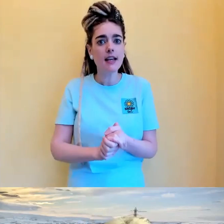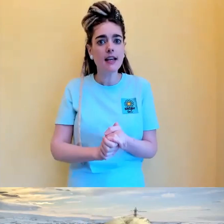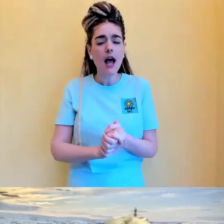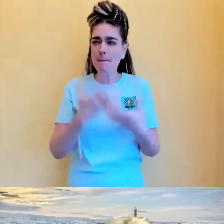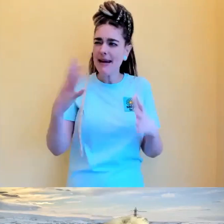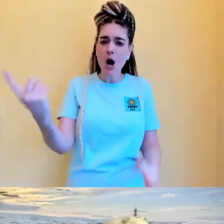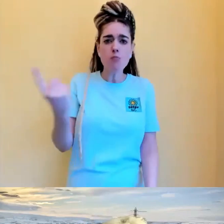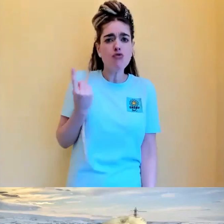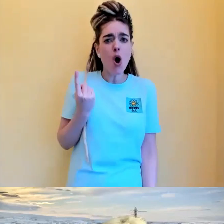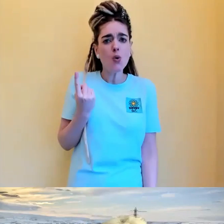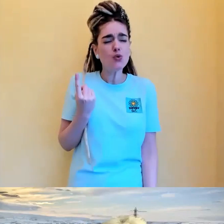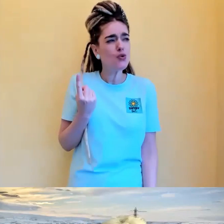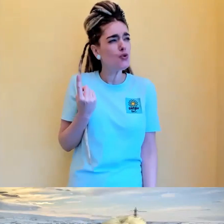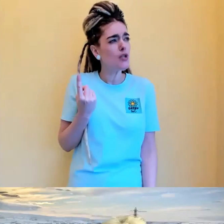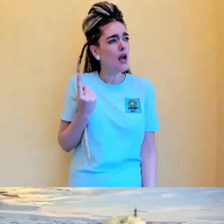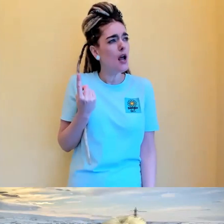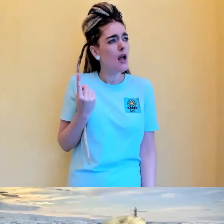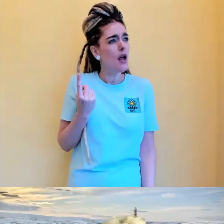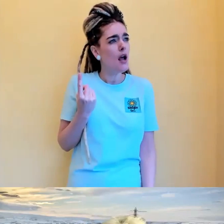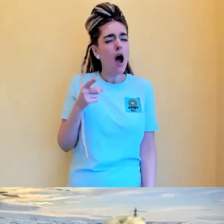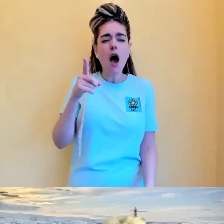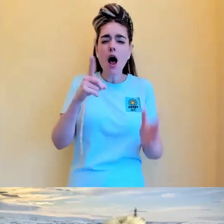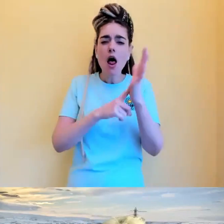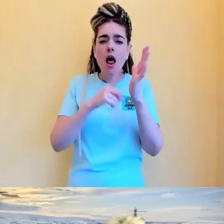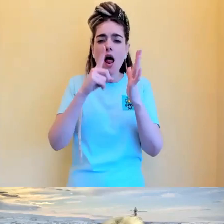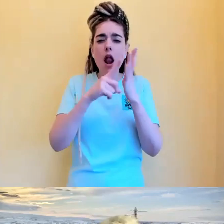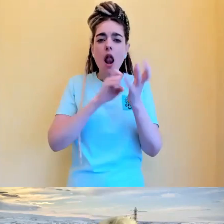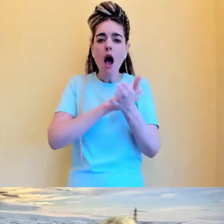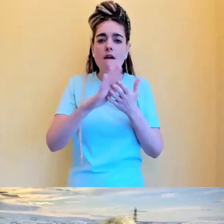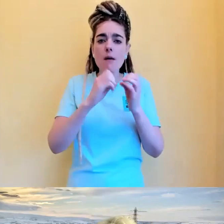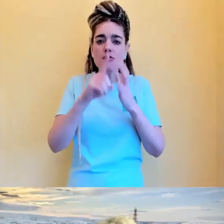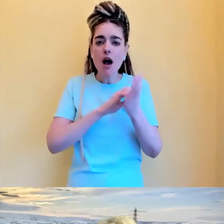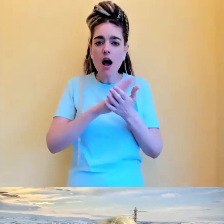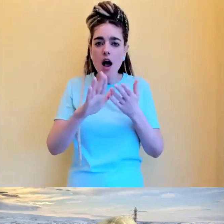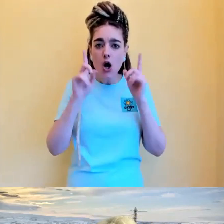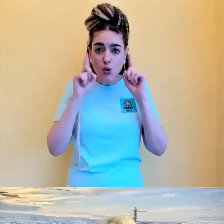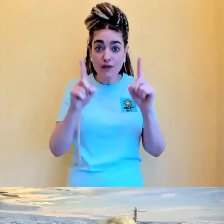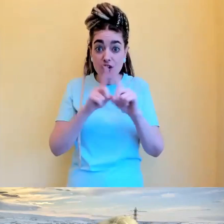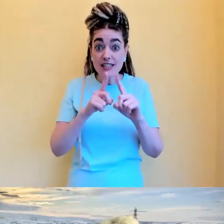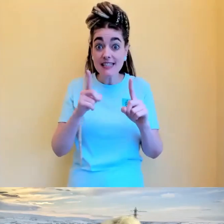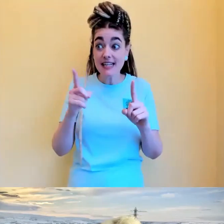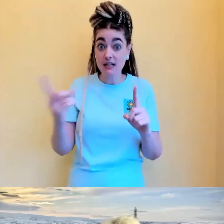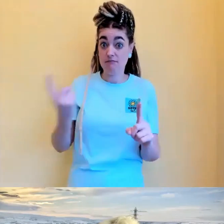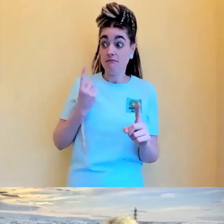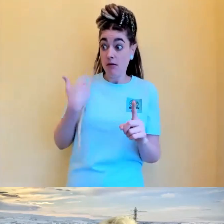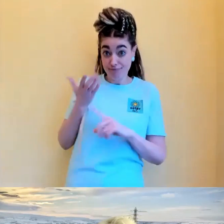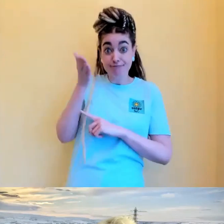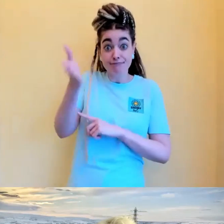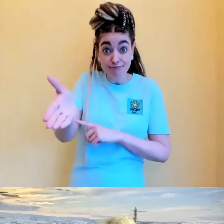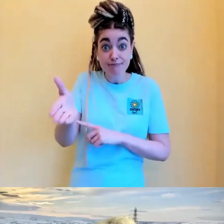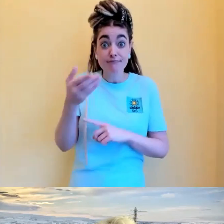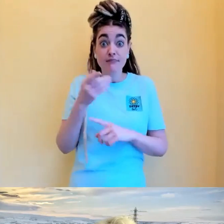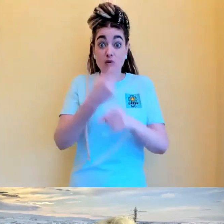by Loughborough University, and I kind of spoke with their students at one of their lectures via